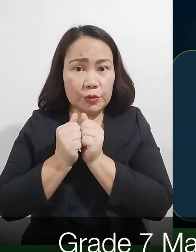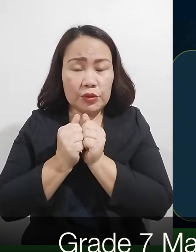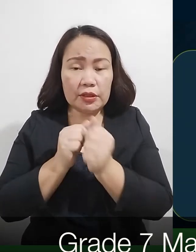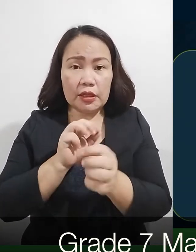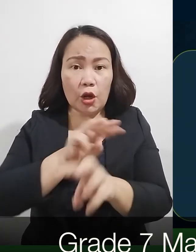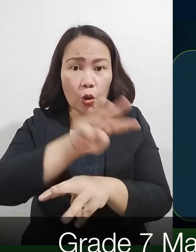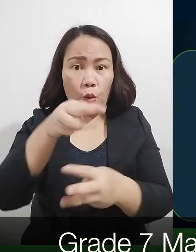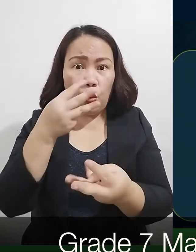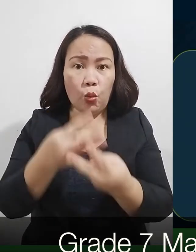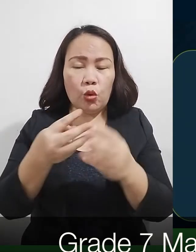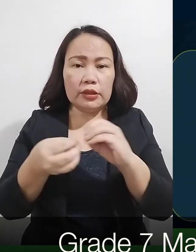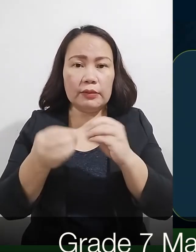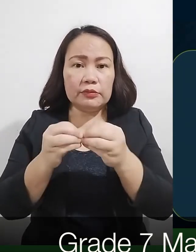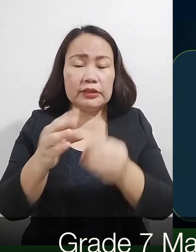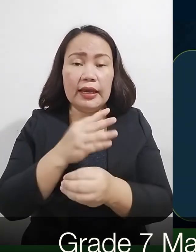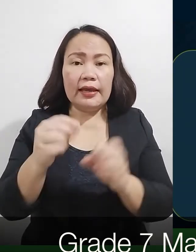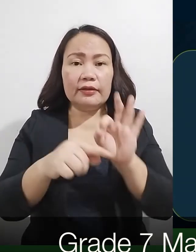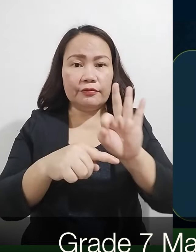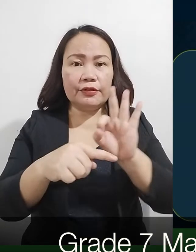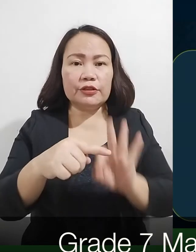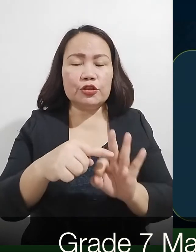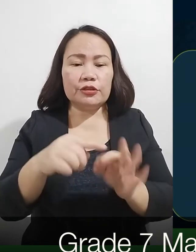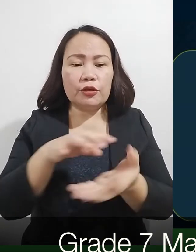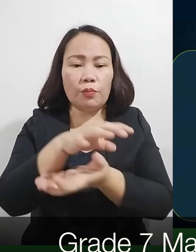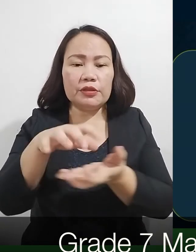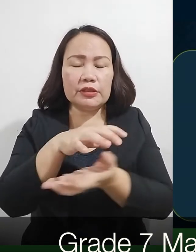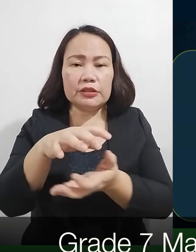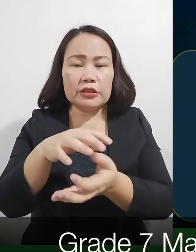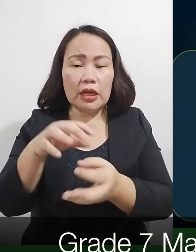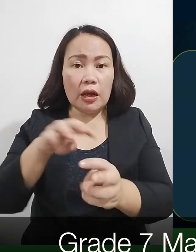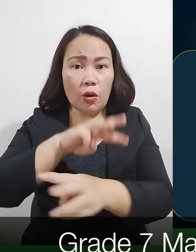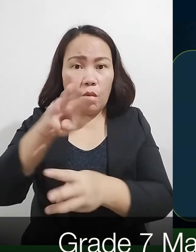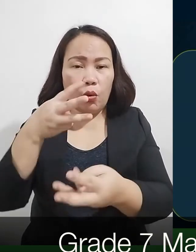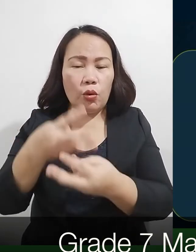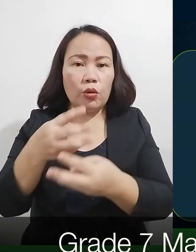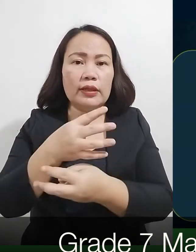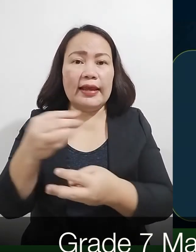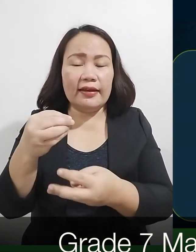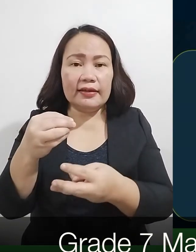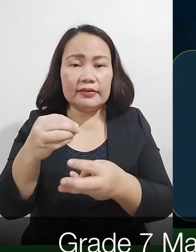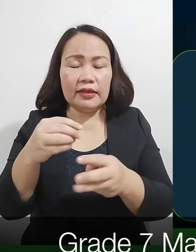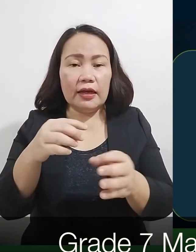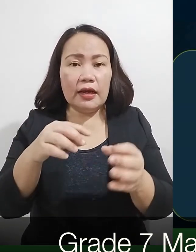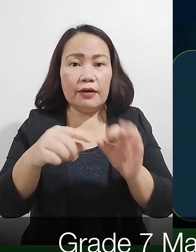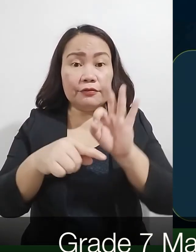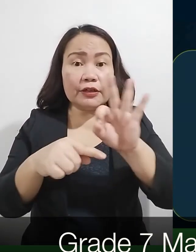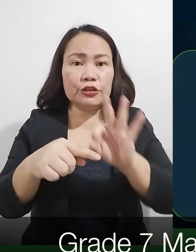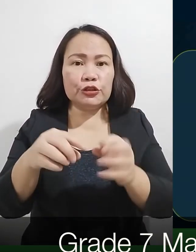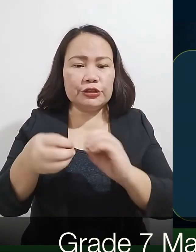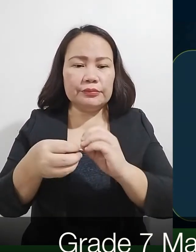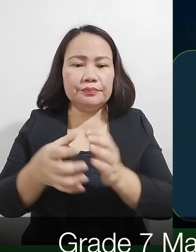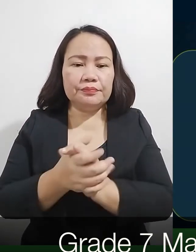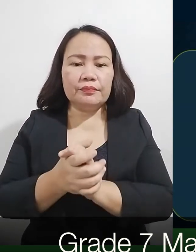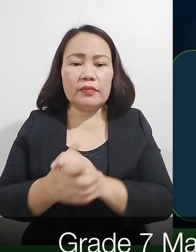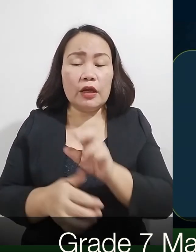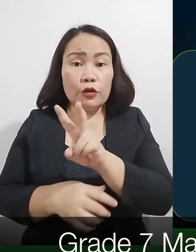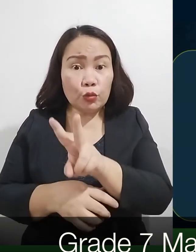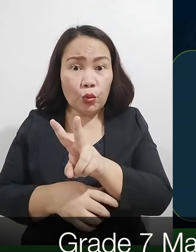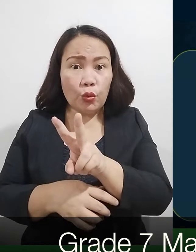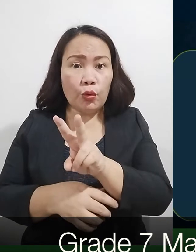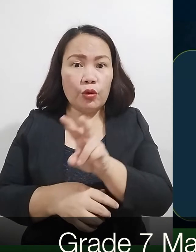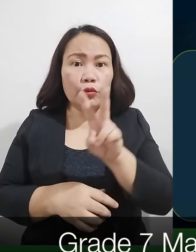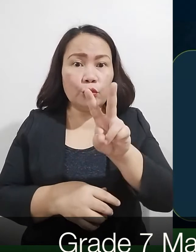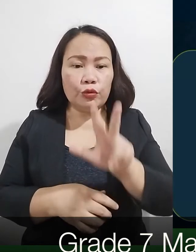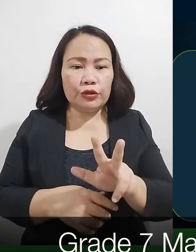number and a fraction. So, this is a combination of a whole number and a fraction. So, if I have 2 and